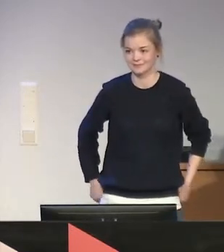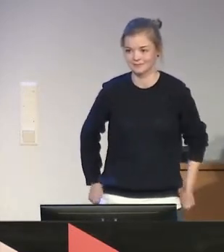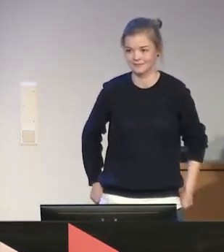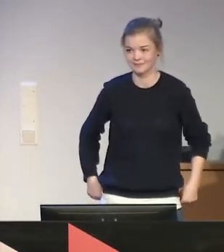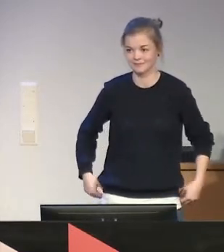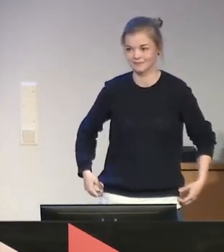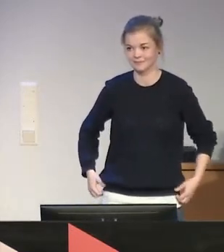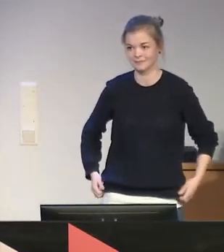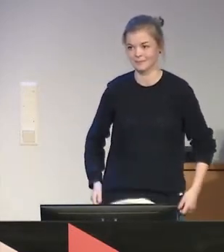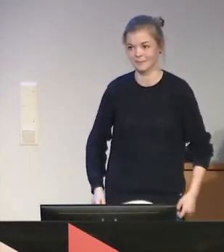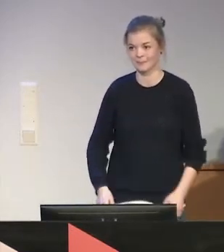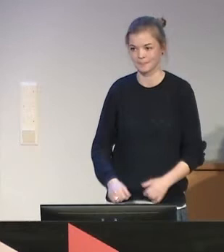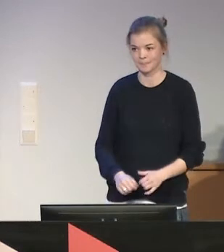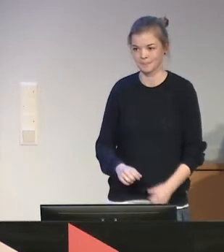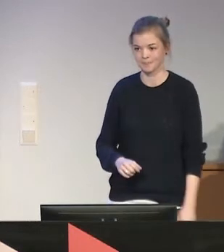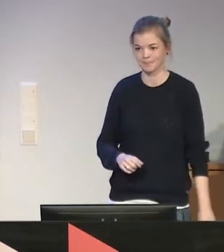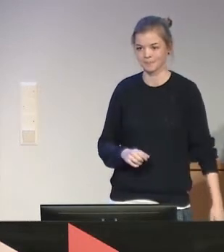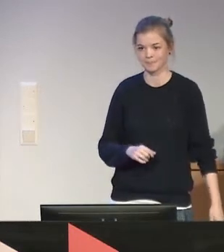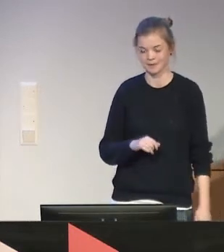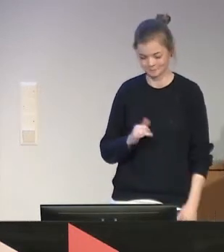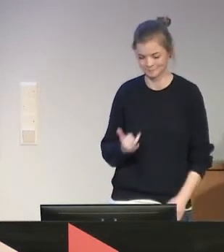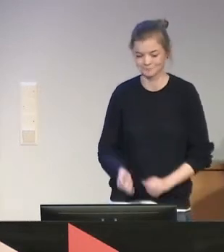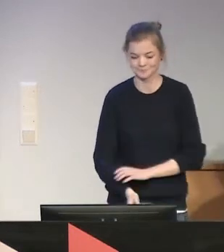how he was talking about his father.